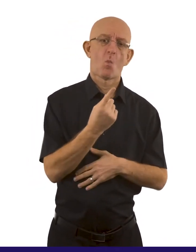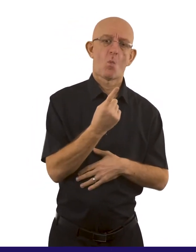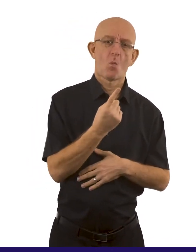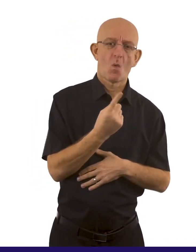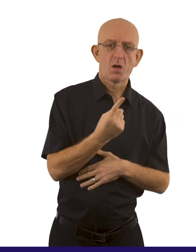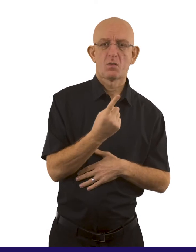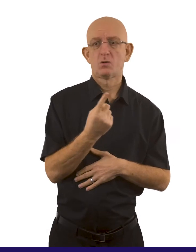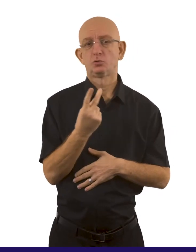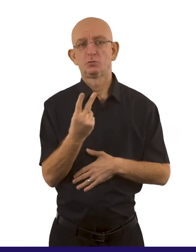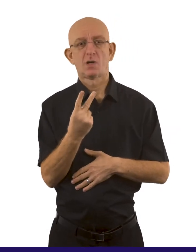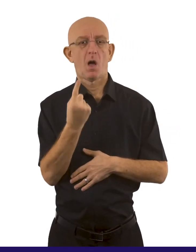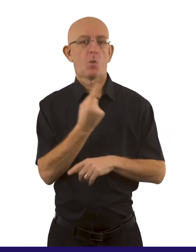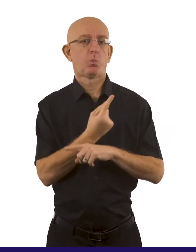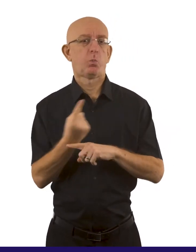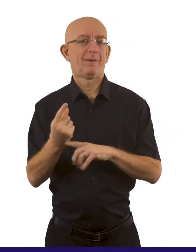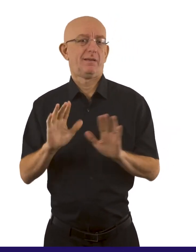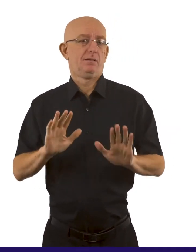Less than 1 or 2 times per week.